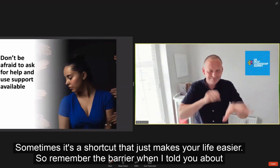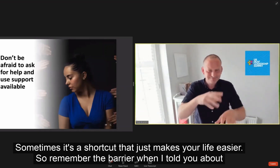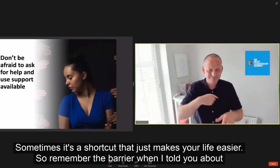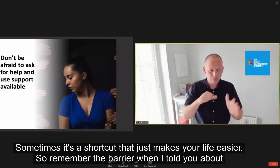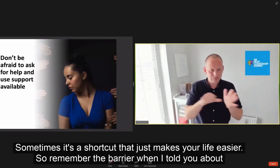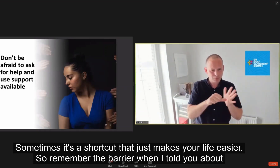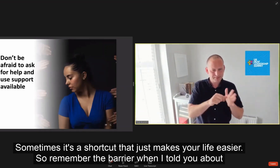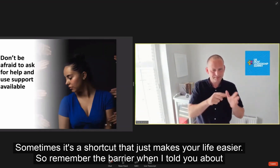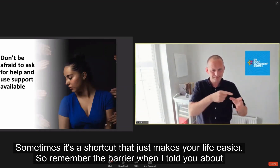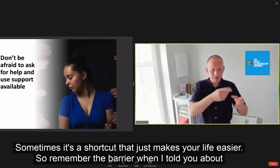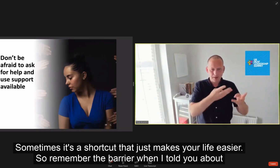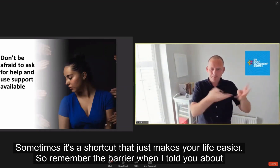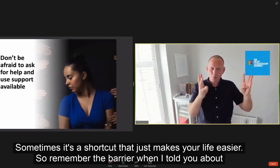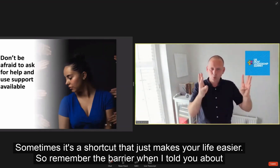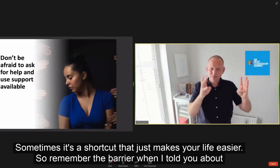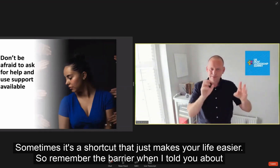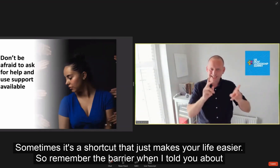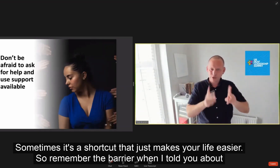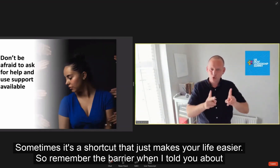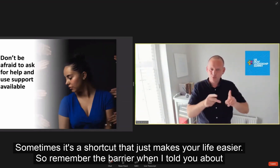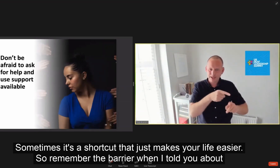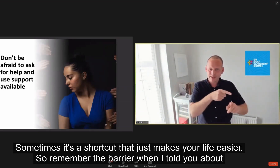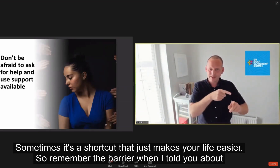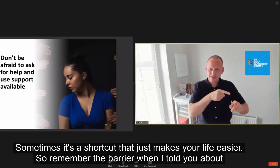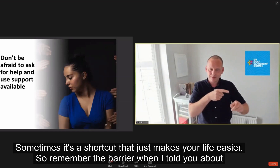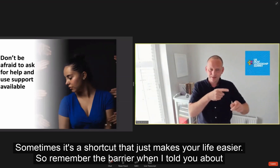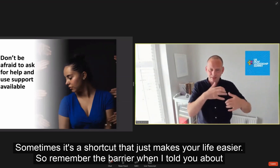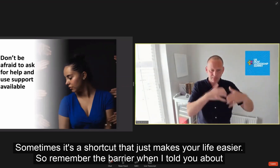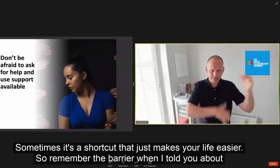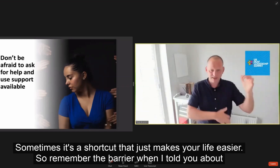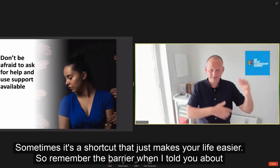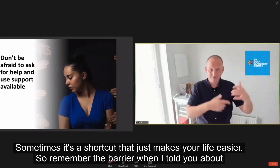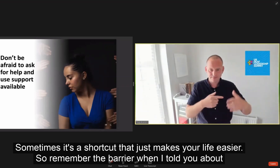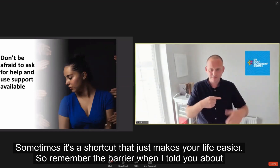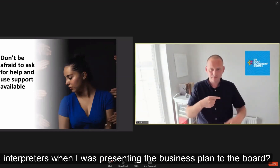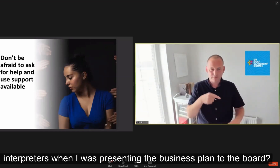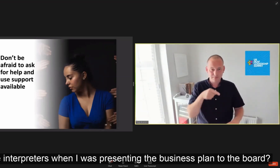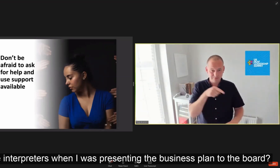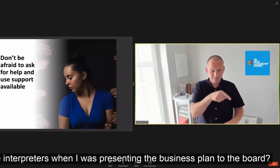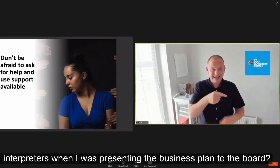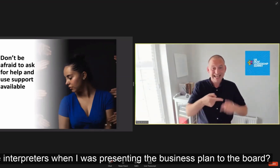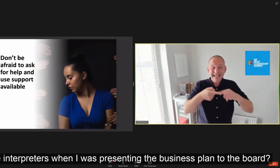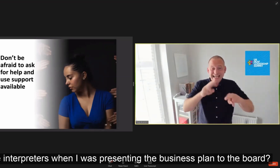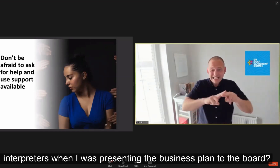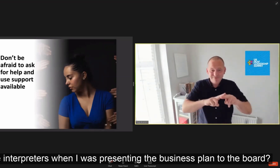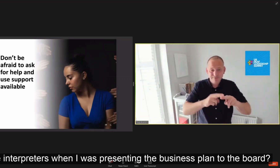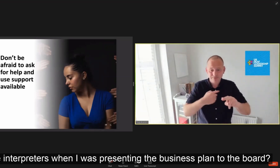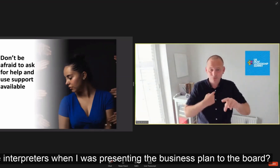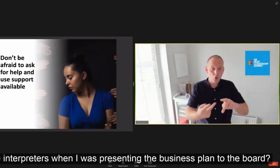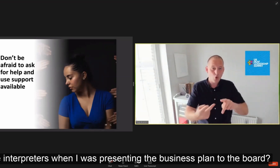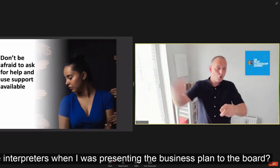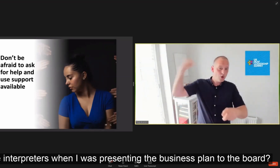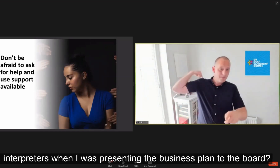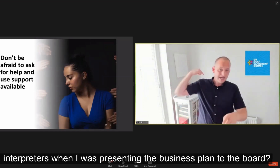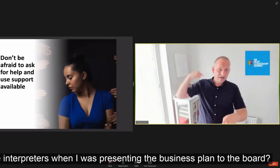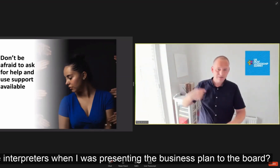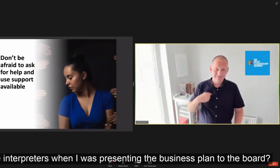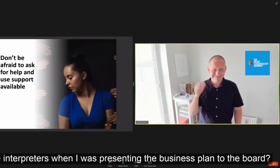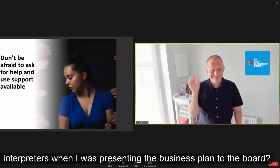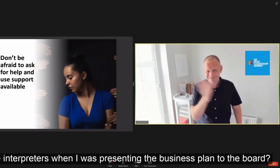easier. So remember the barrier I told you about, the interpreters, for when I was presenting that business plan to the board. If